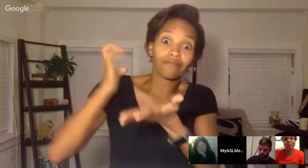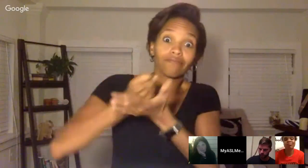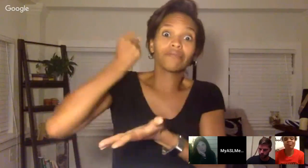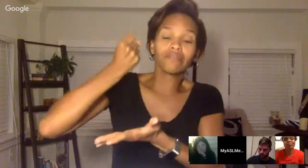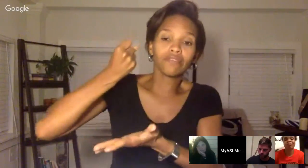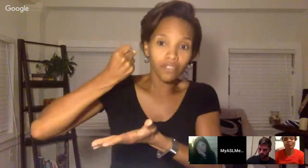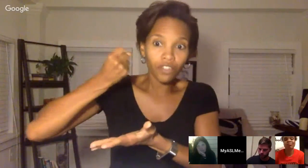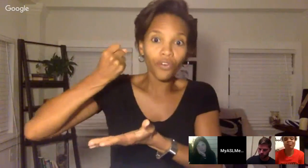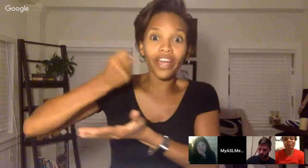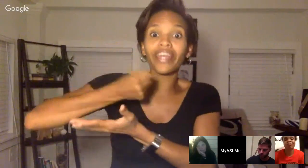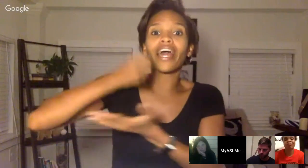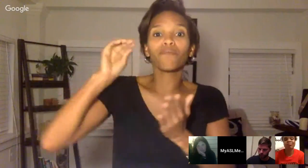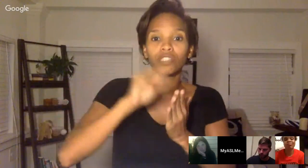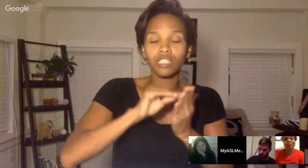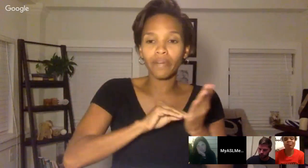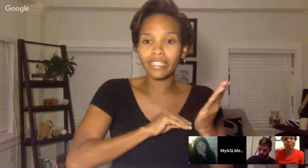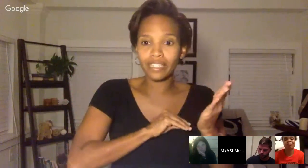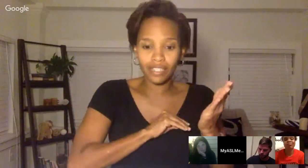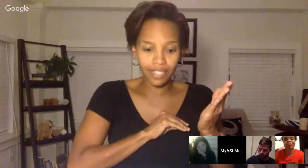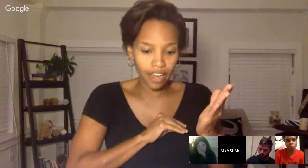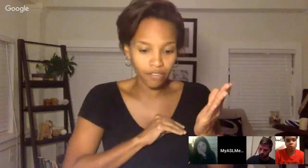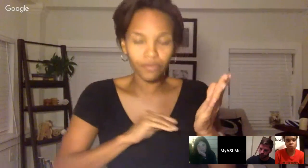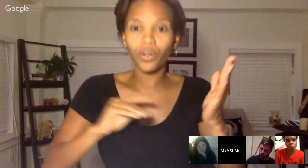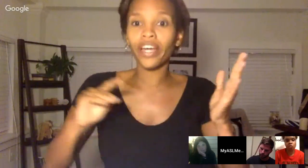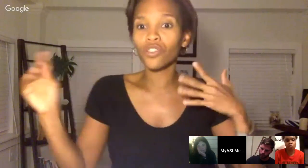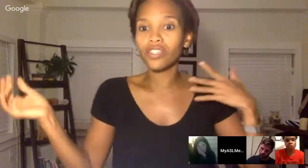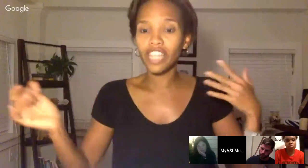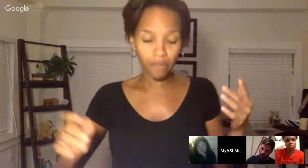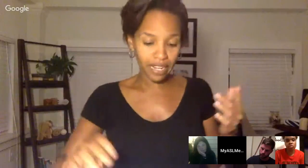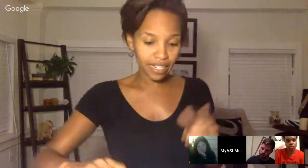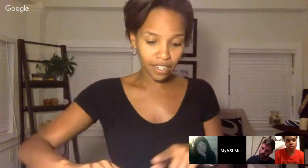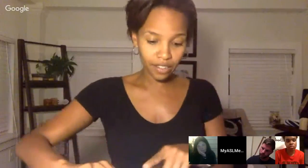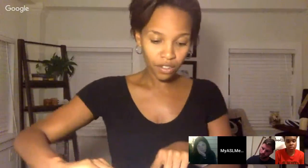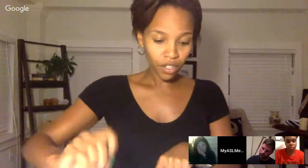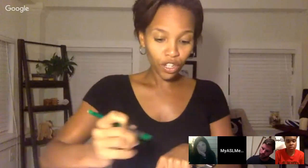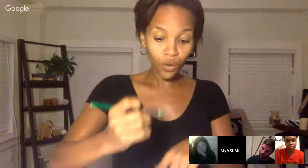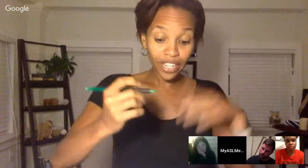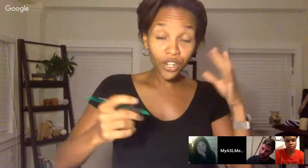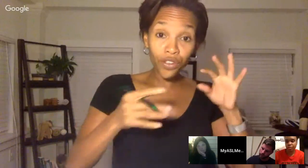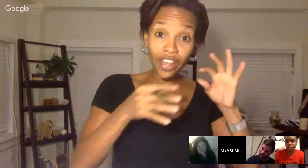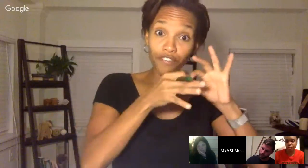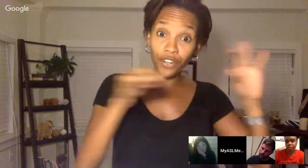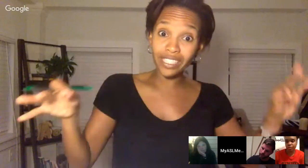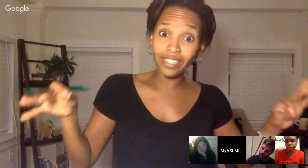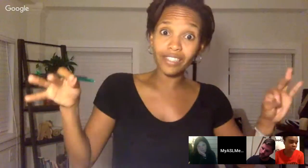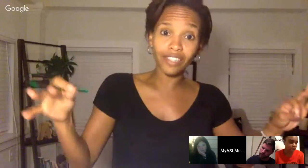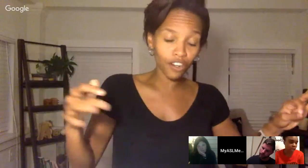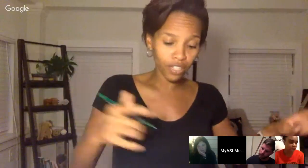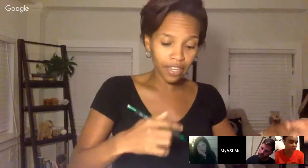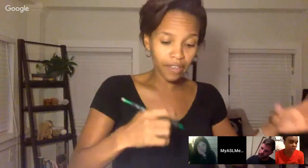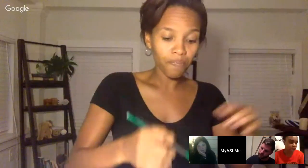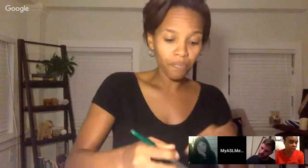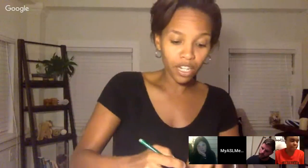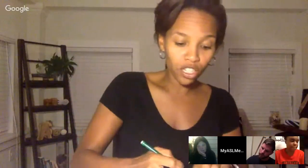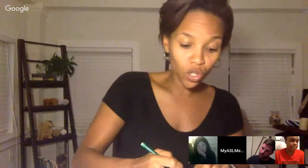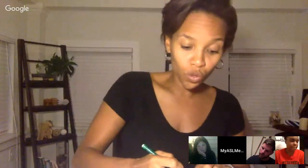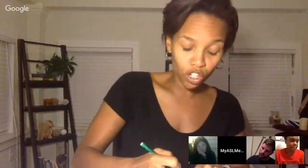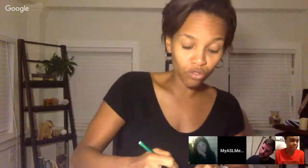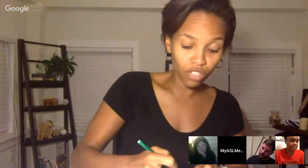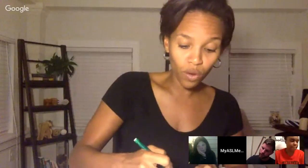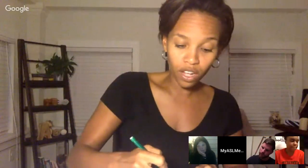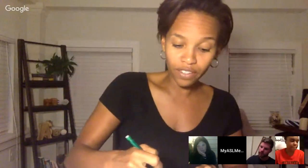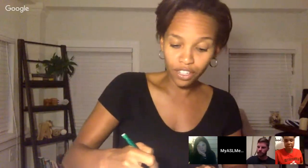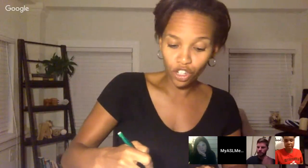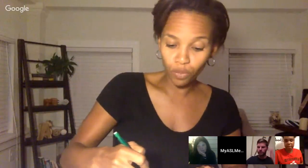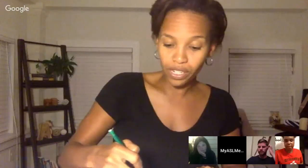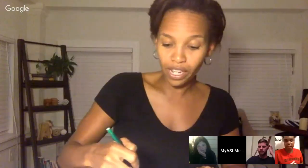break, right, and put some ideas down. Okay, so the same idea. You don't hear that phrase necessarily, but it still works